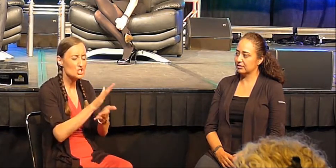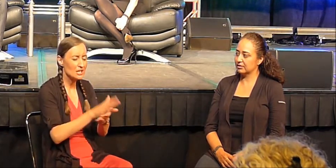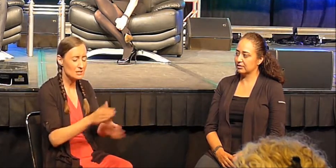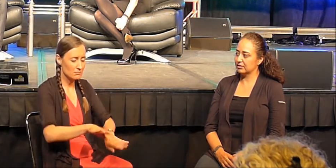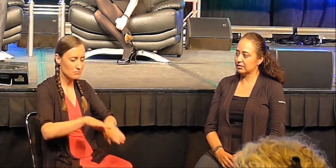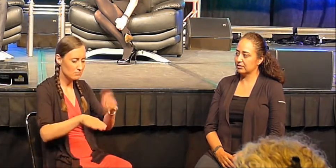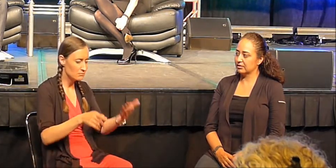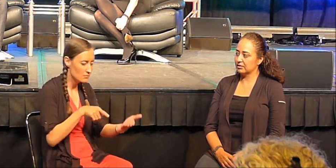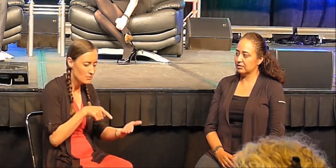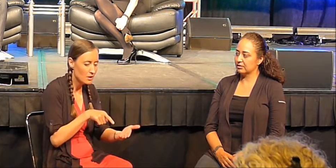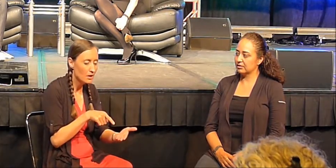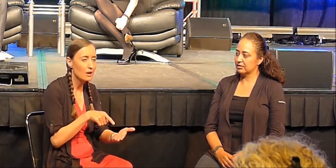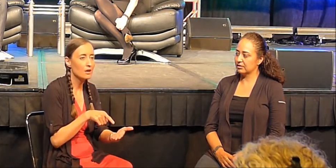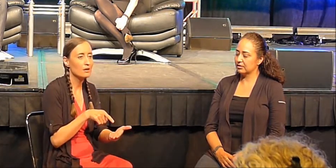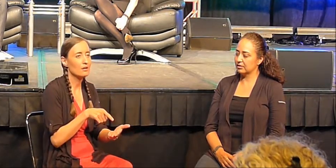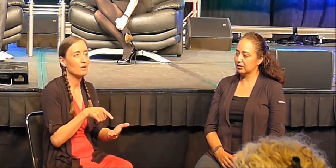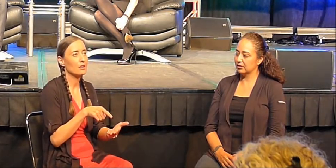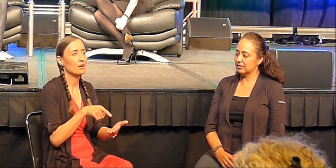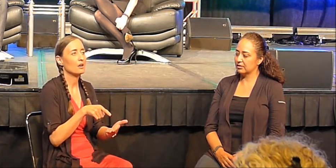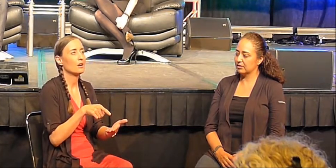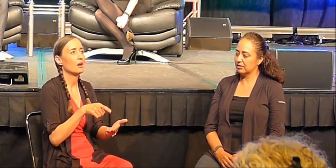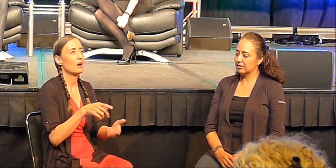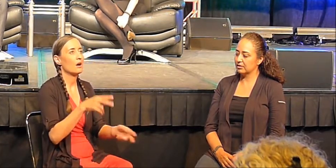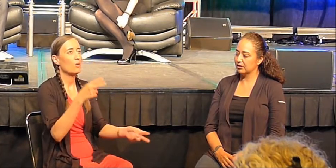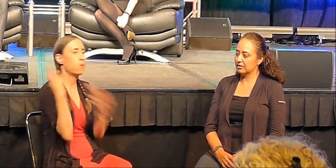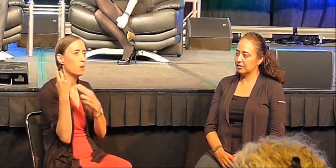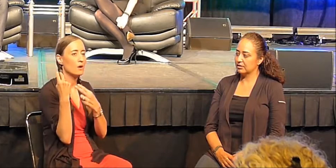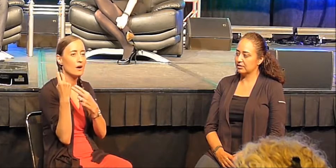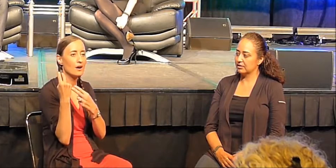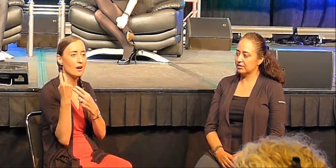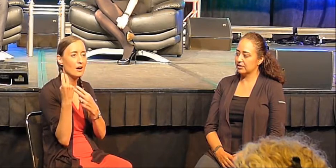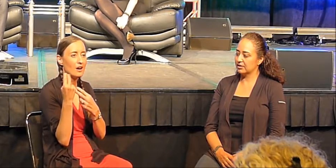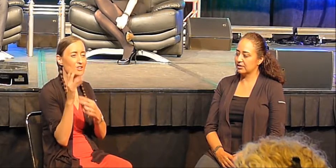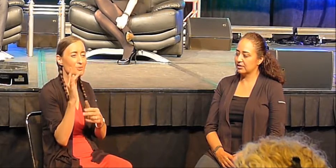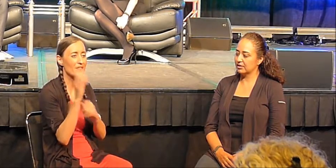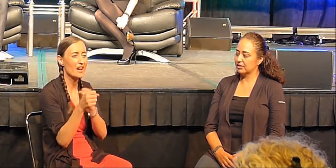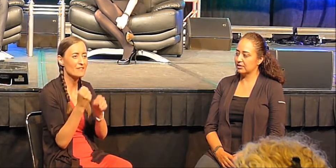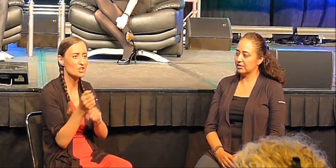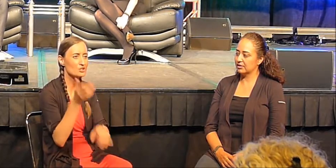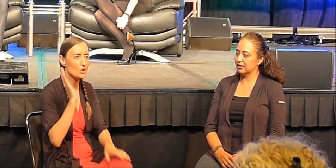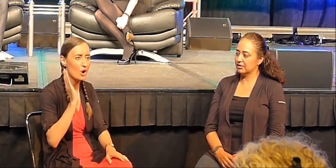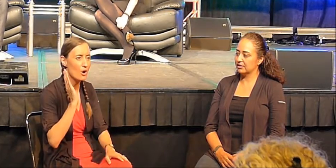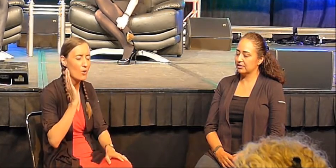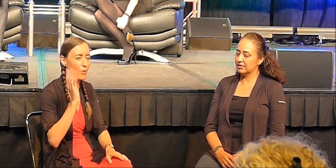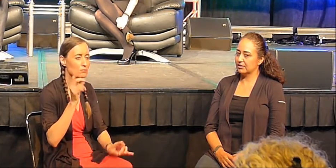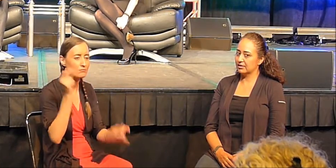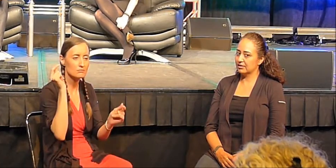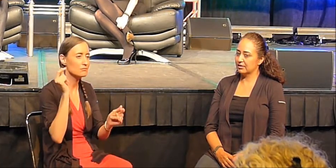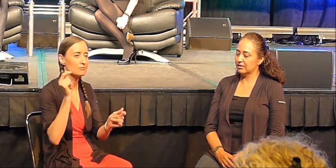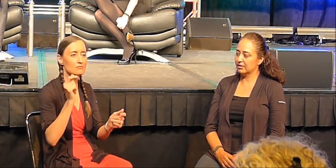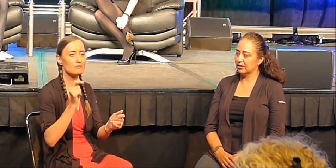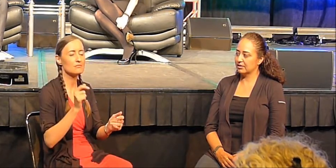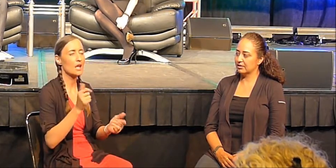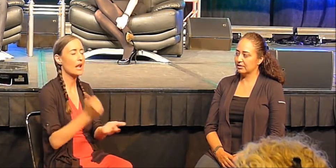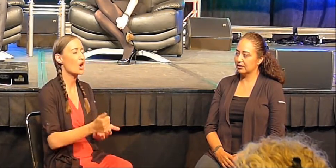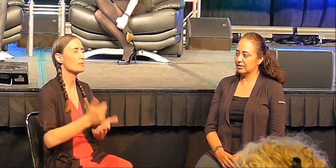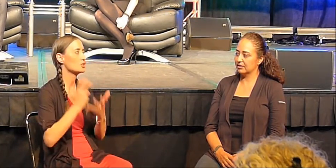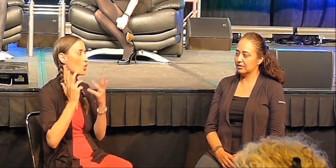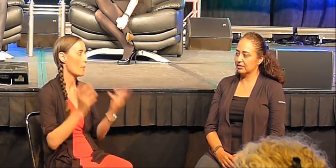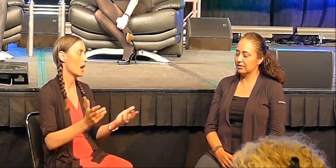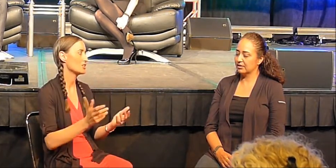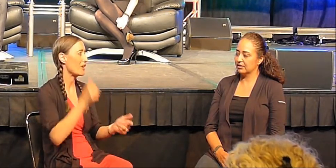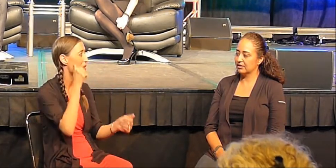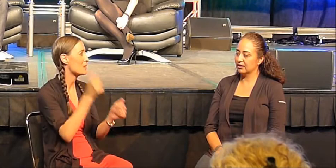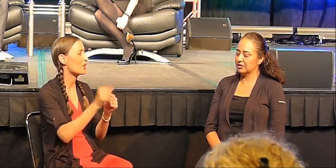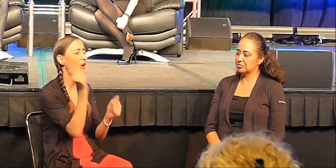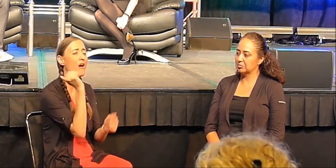the first one up, and it was like I was right back there 25 years ago. It was incredible, and it helped me enormously because I suddenly remembered